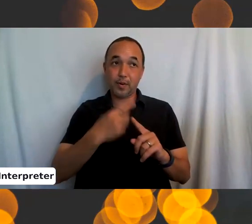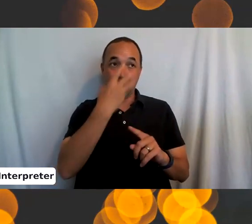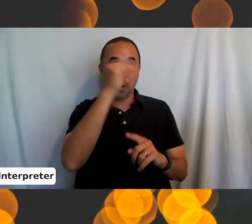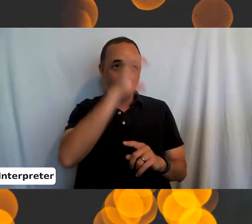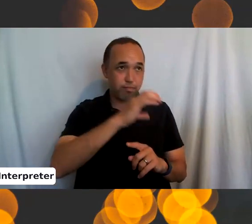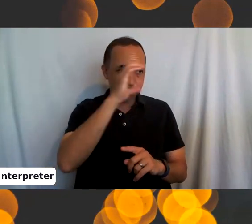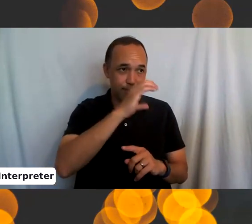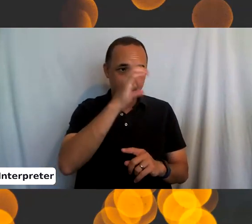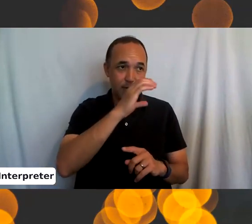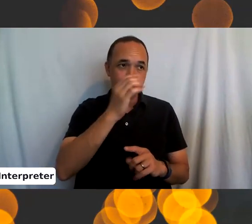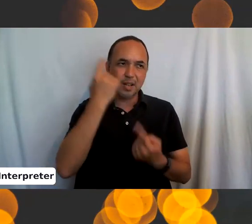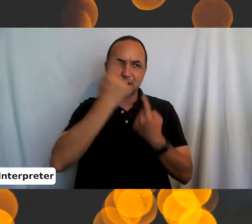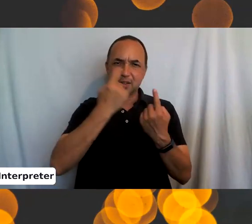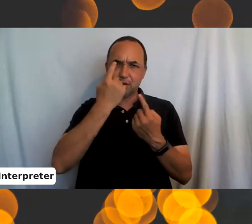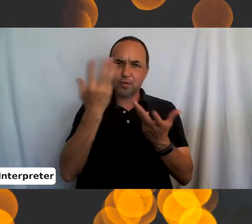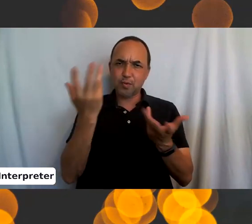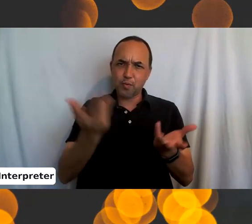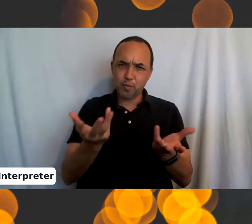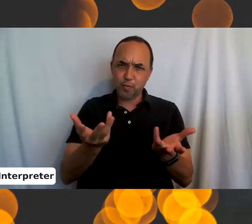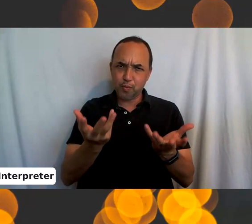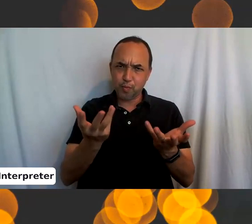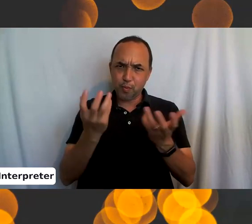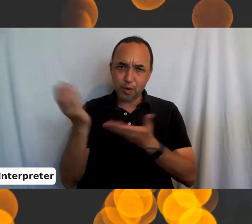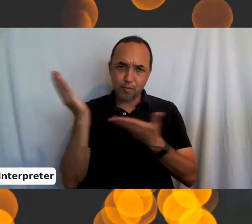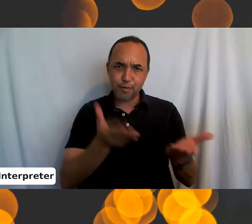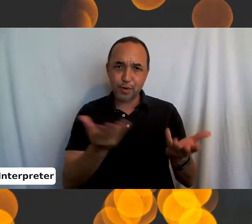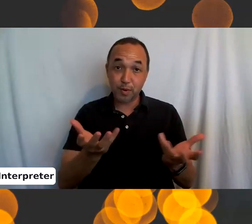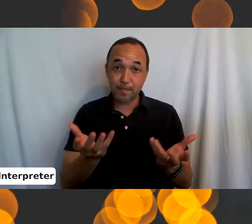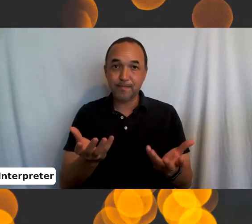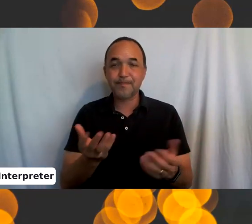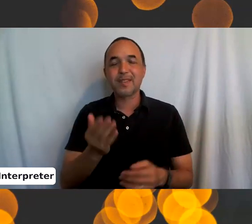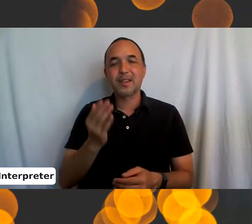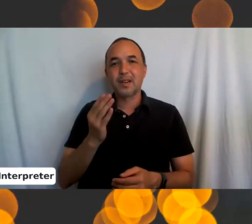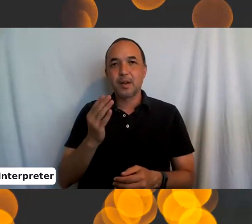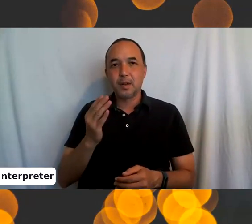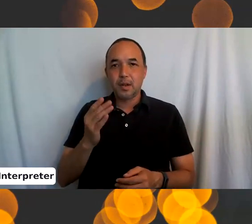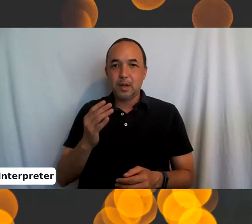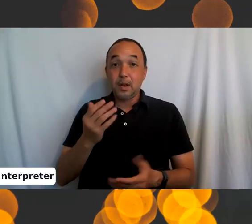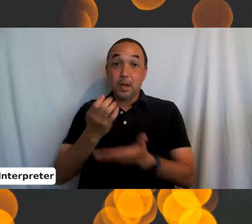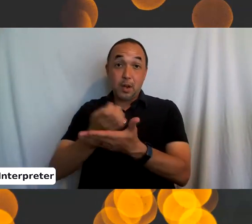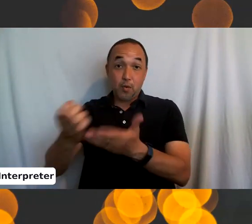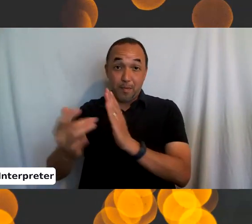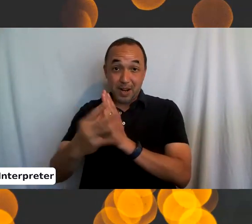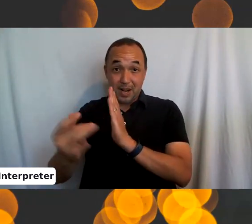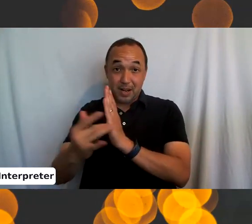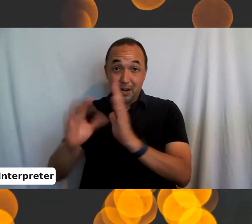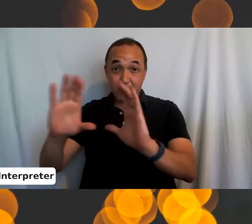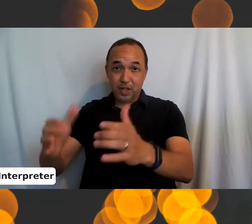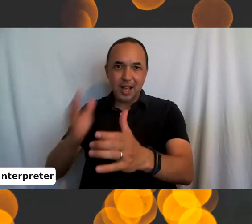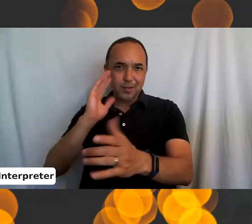think about what you want to bring. Obviously, we're going to talk a lot about equipment in the equipment and tech course that we're